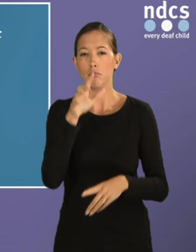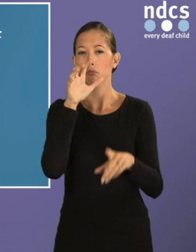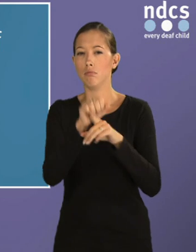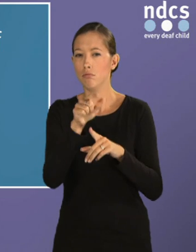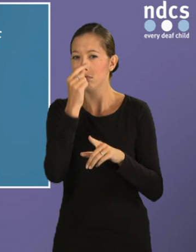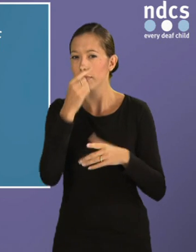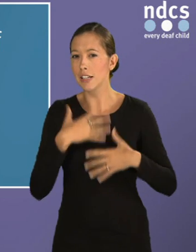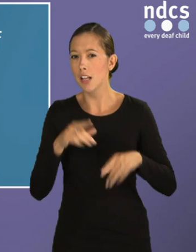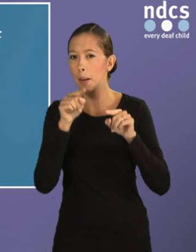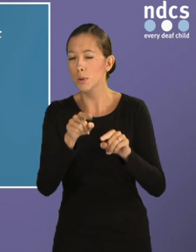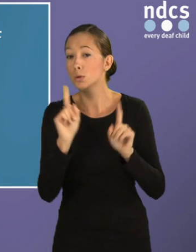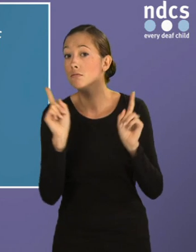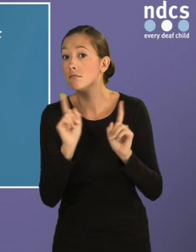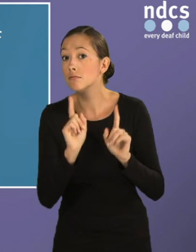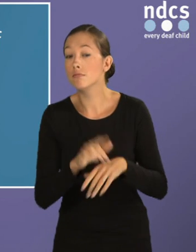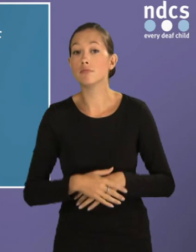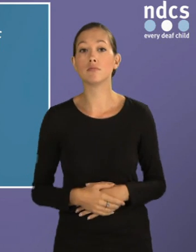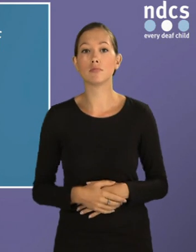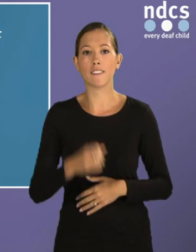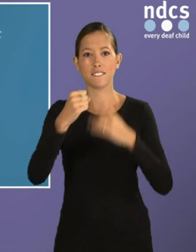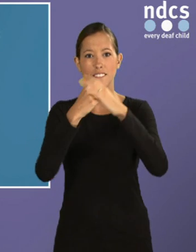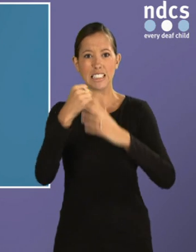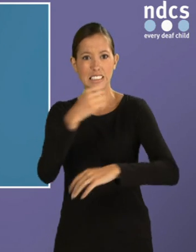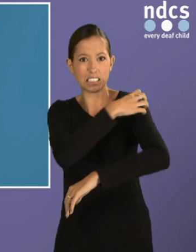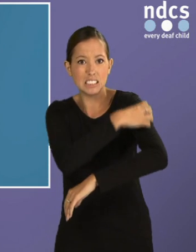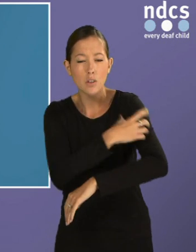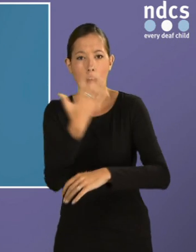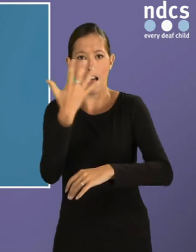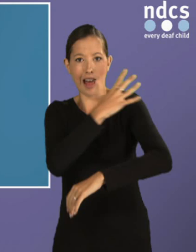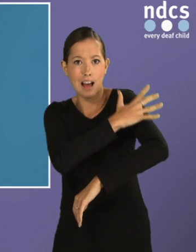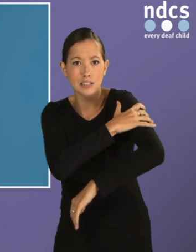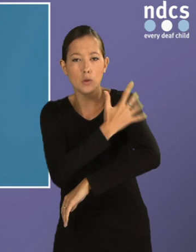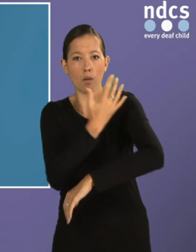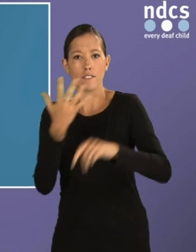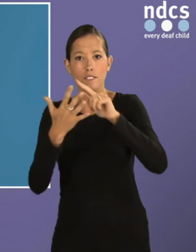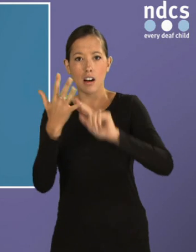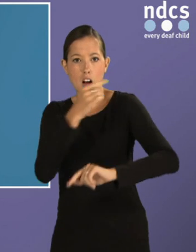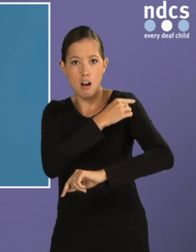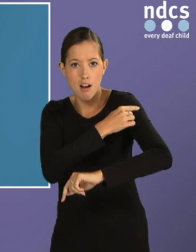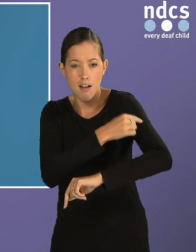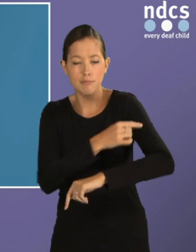Some of the signs and indicators that physical abuse has happened are fist, hand or finger marks,